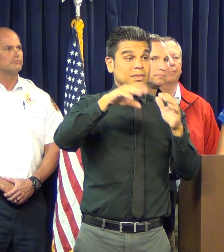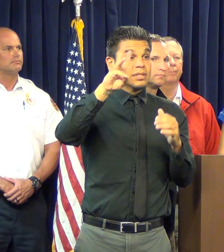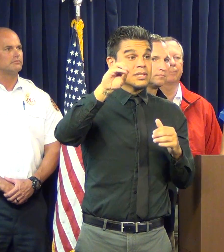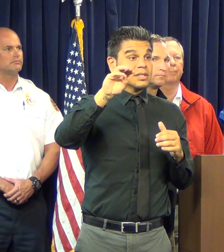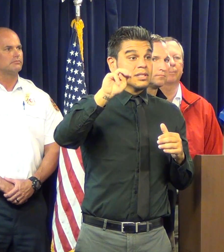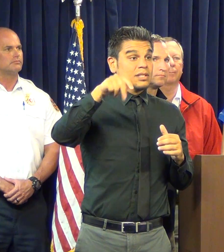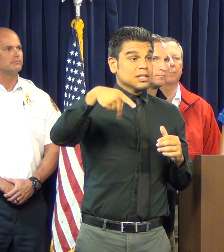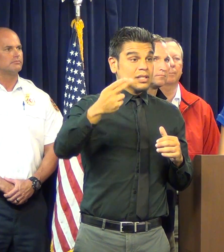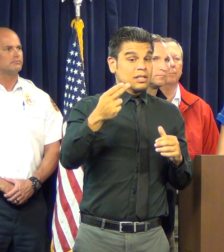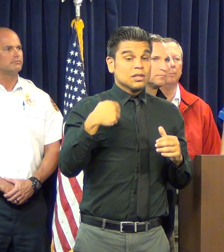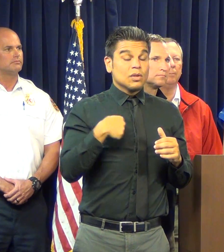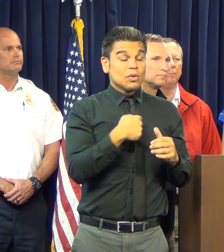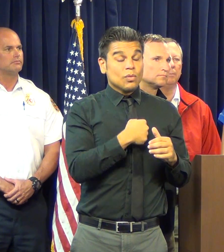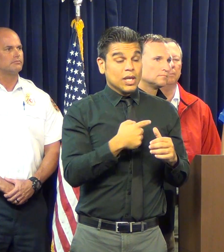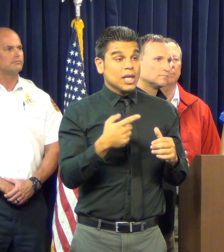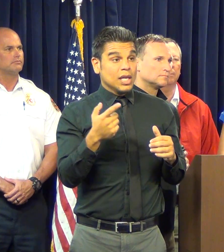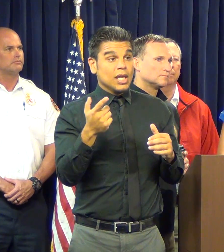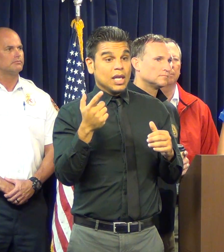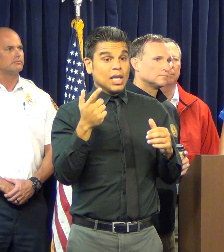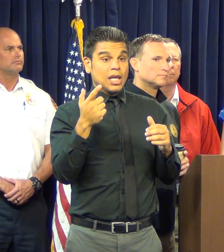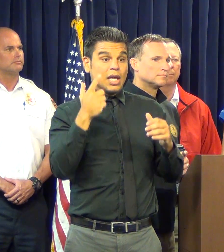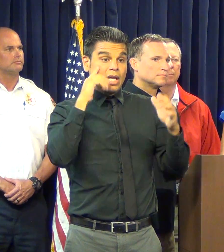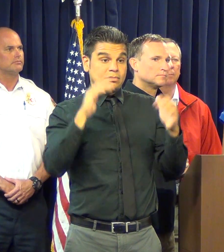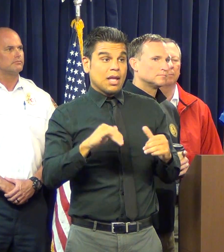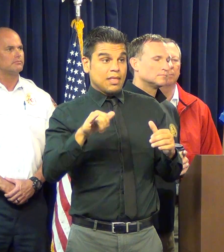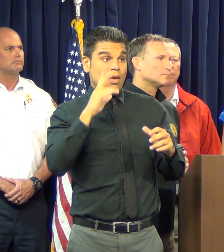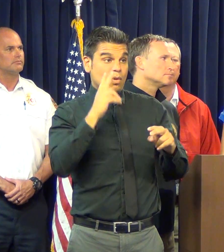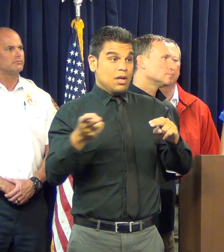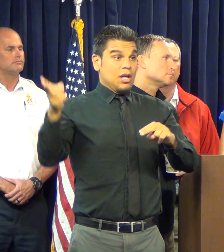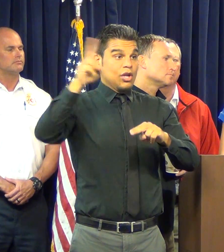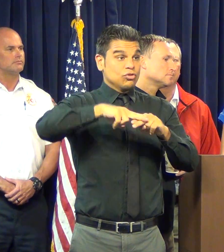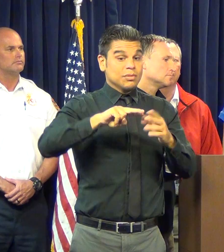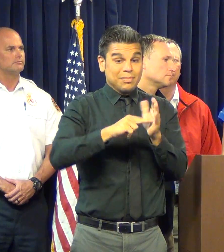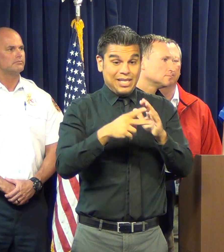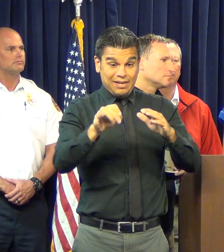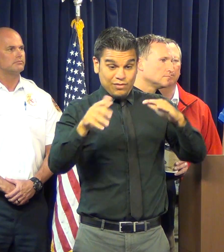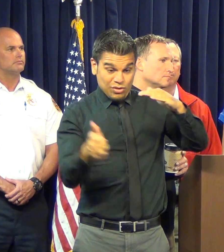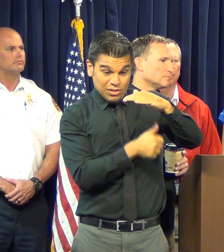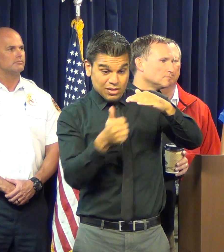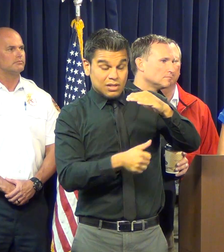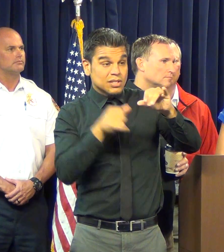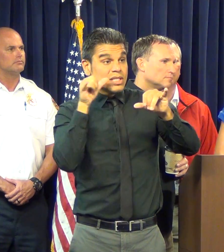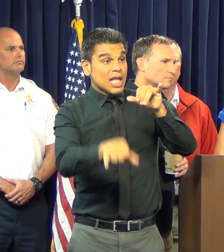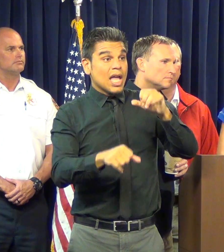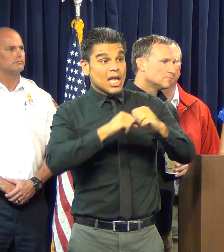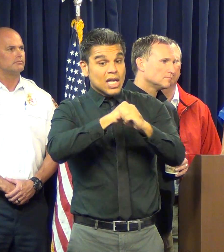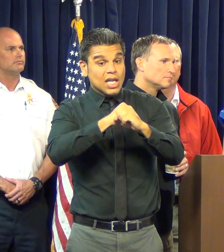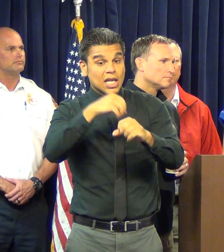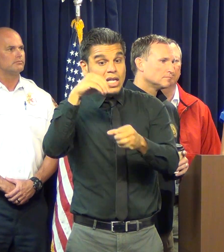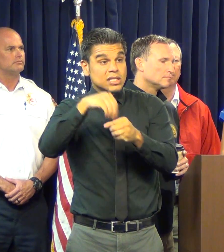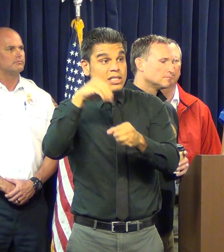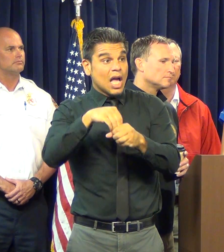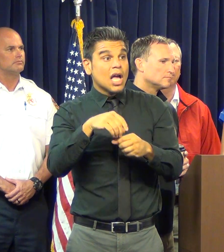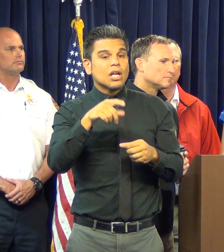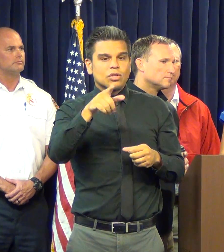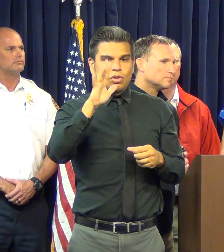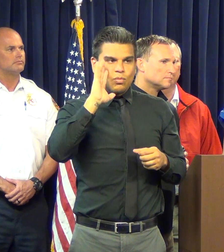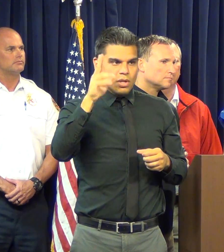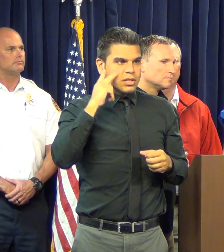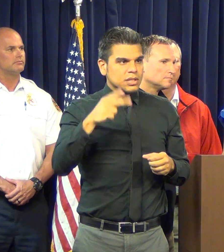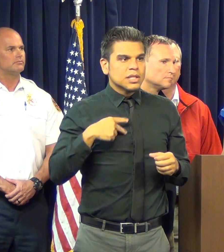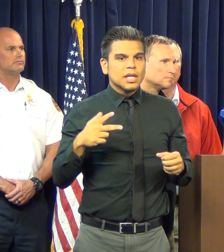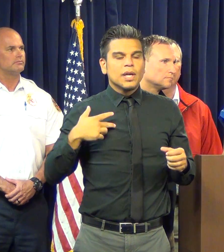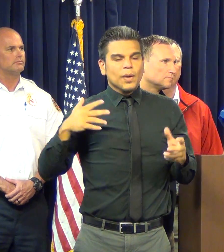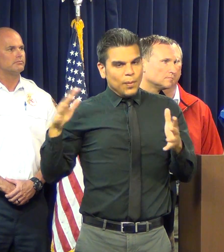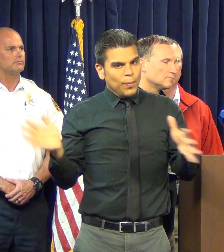expect those wind speeds to continue to increase. So if you're hunkering down inside is what we advise. You're just going to see an uptick in the winds. You're going